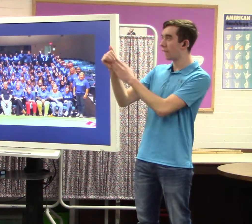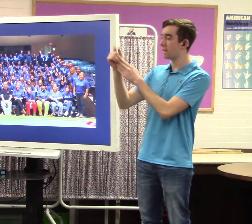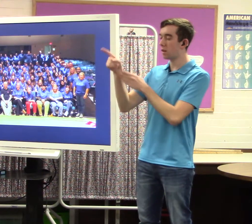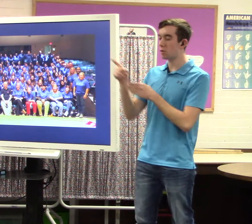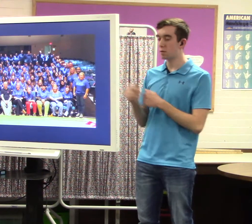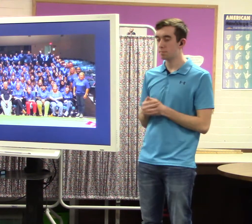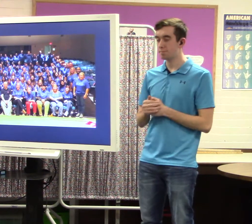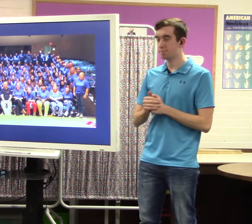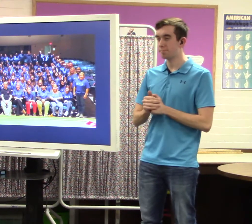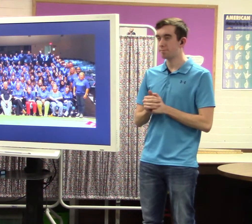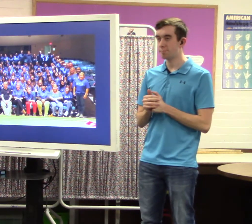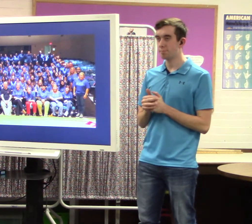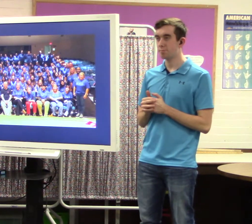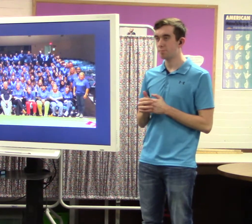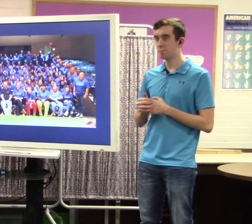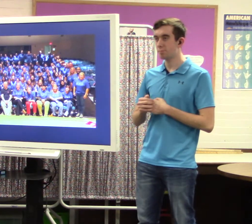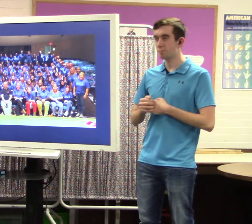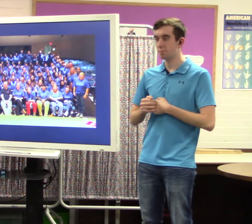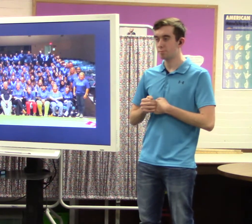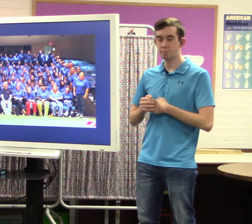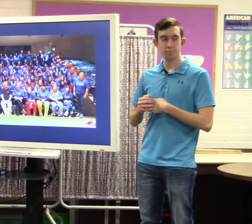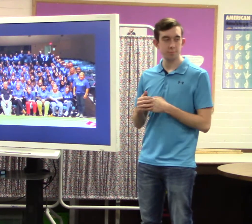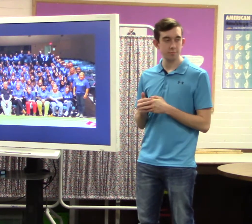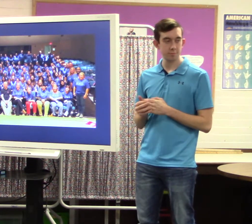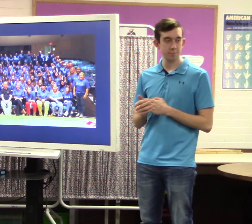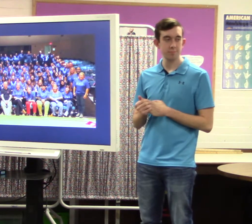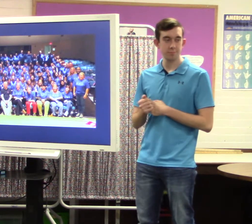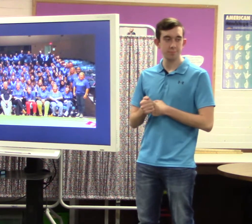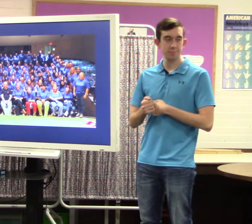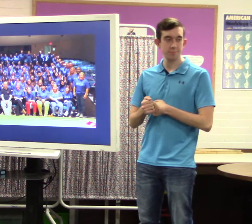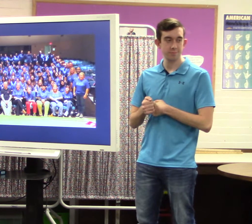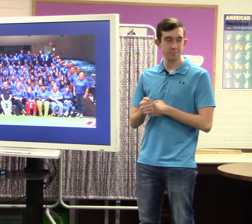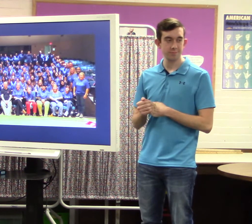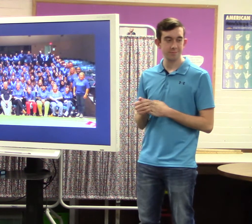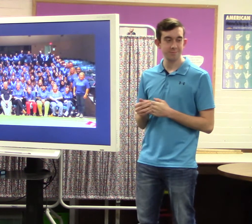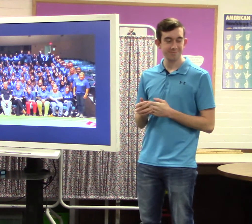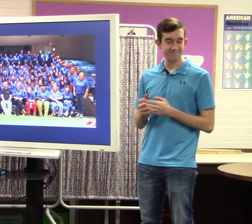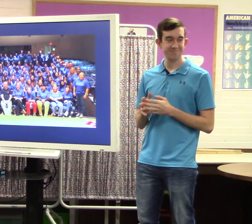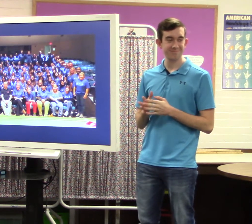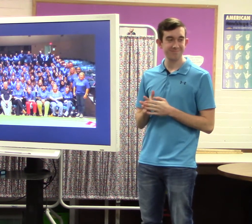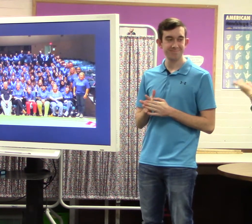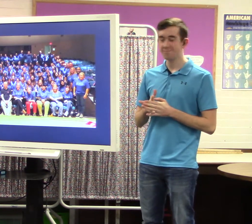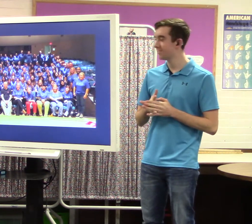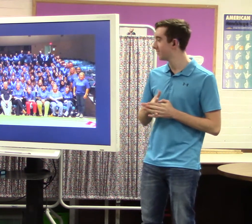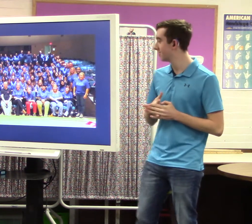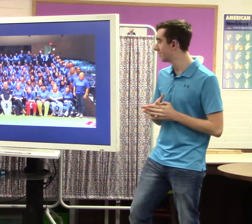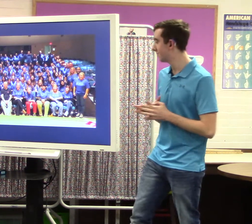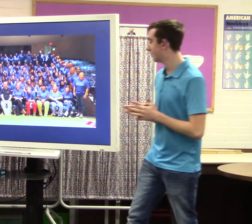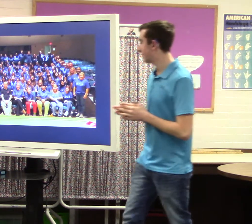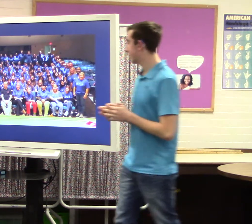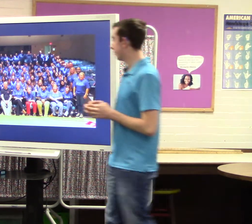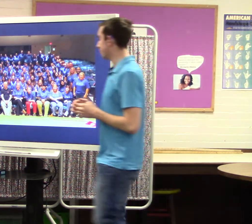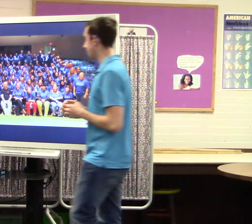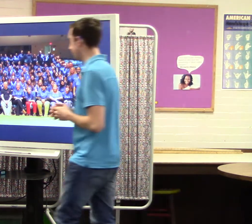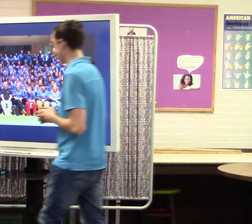look up to them, and I think that I want to follow them as their leader Thanks. someday. Marina?